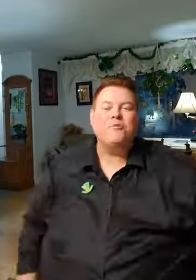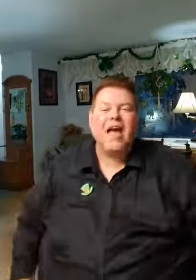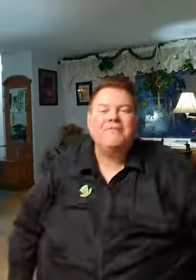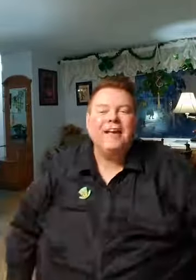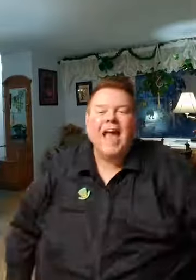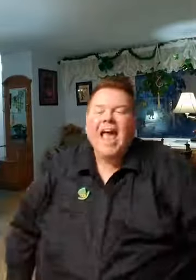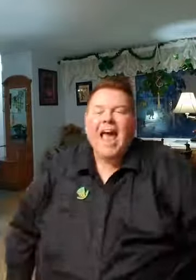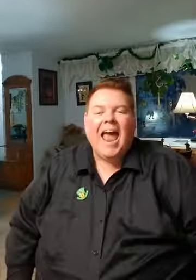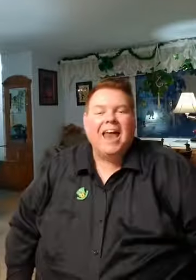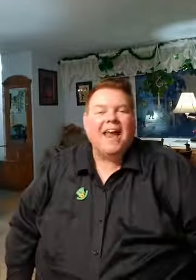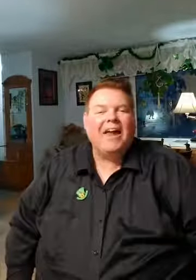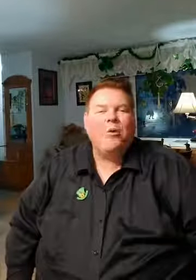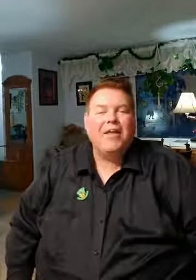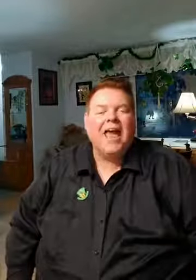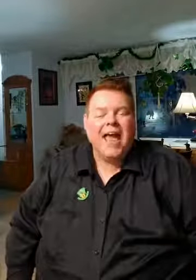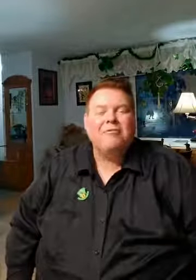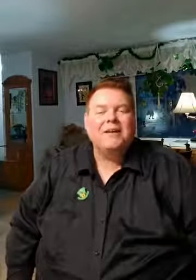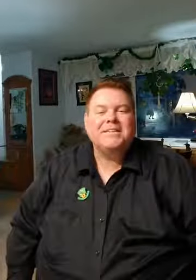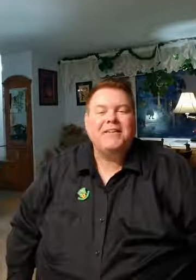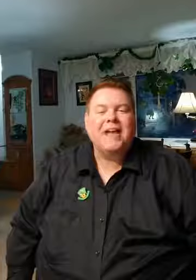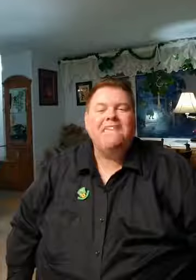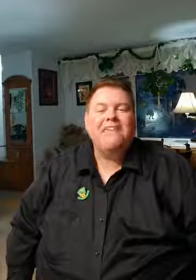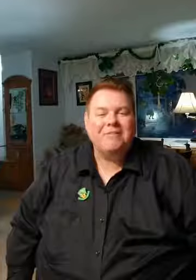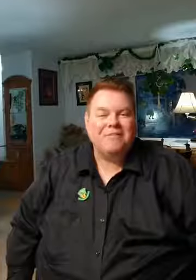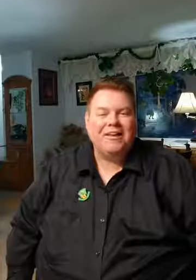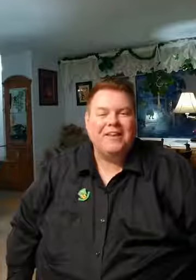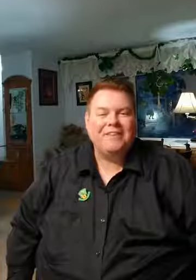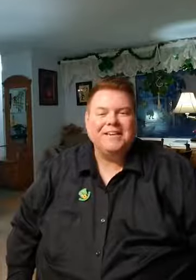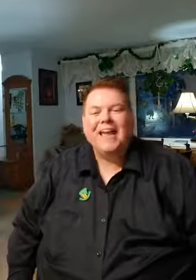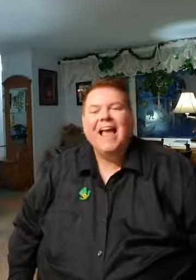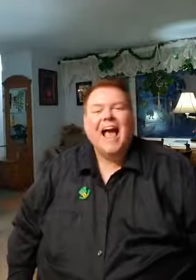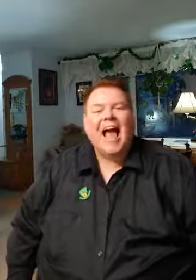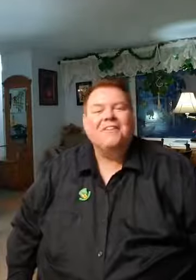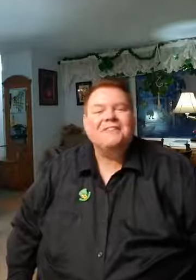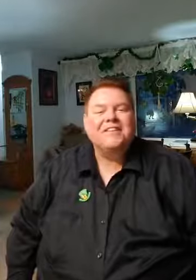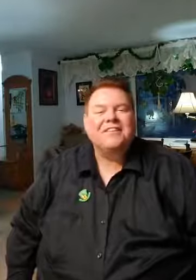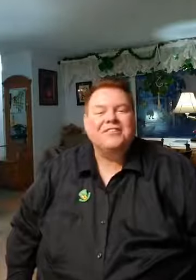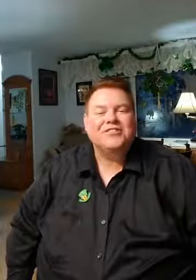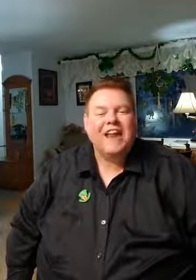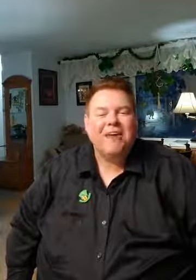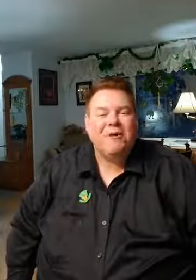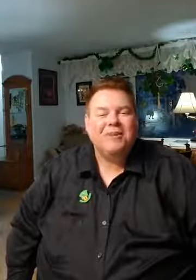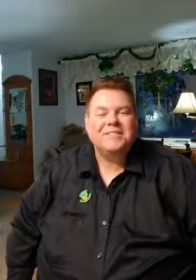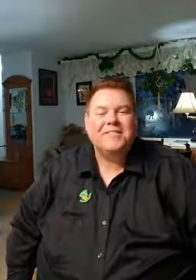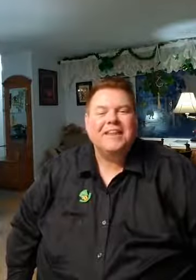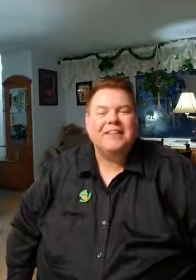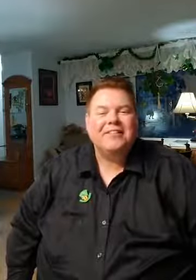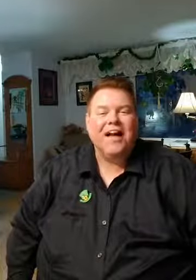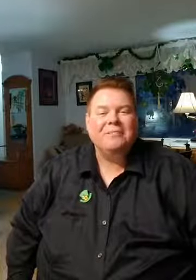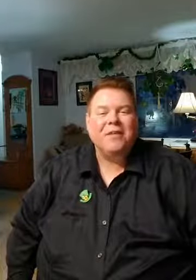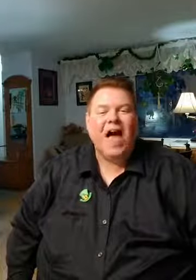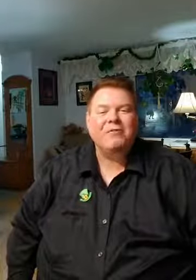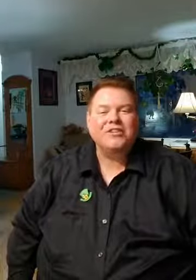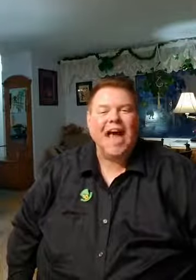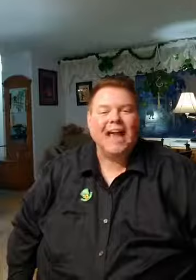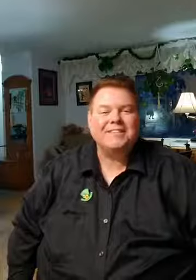arriving, and I hope that everybody's having a very, very lovely day. I love seeing the little shamrocks and the little Irish hats with